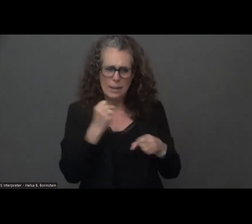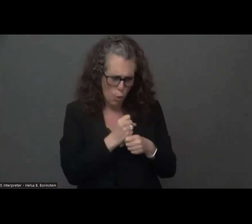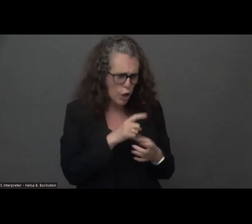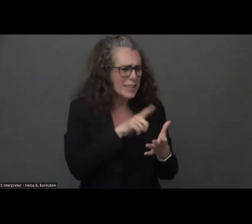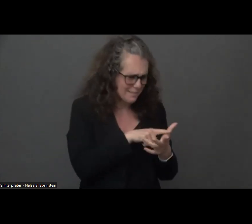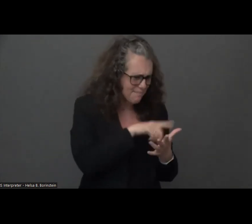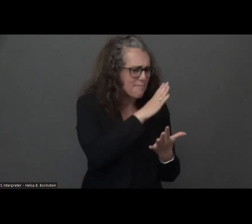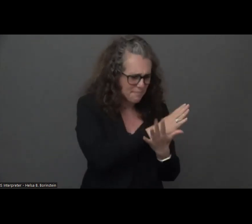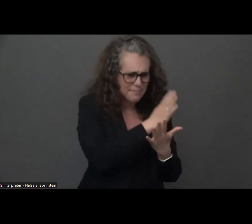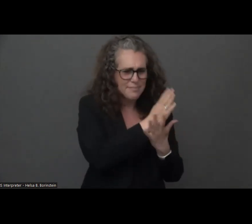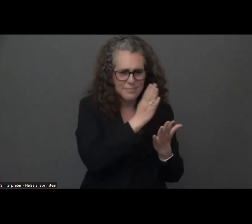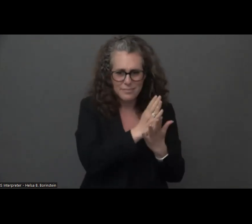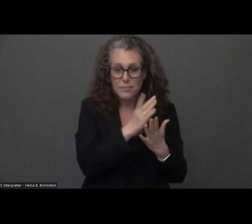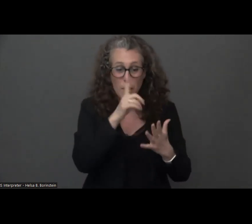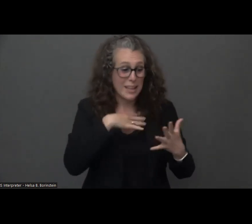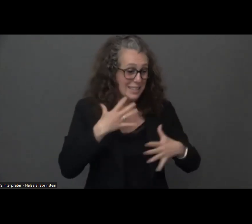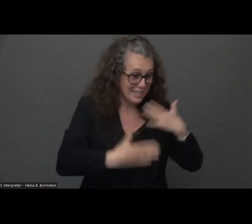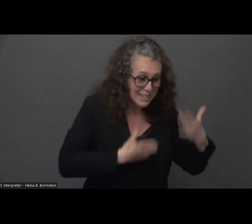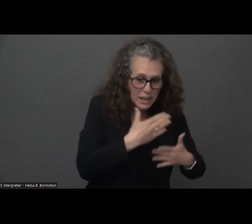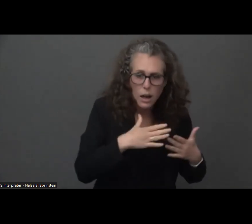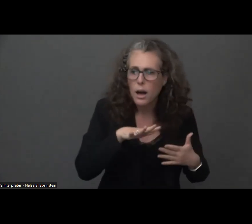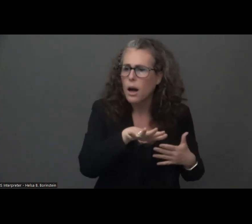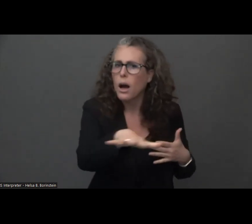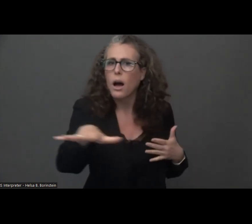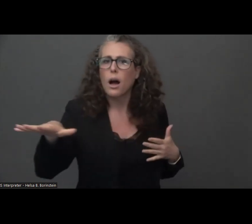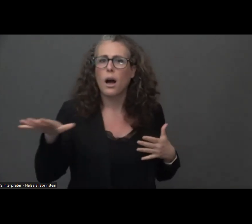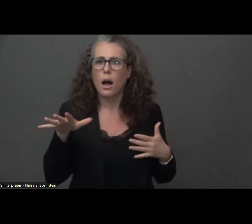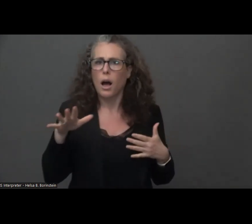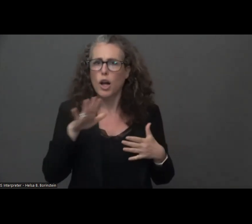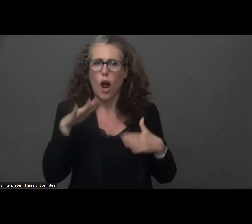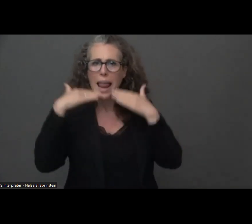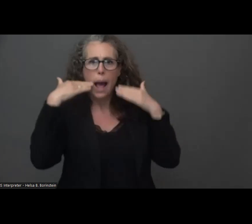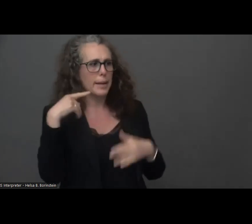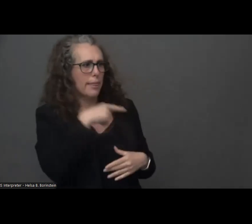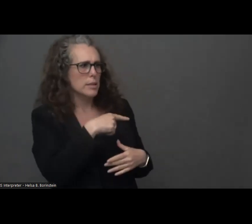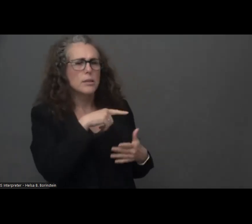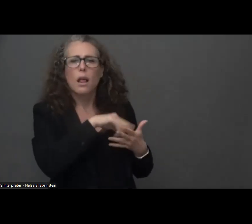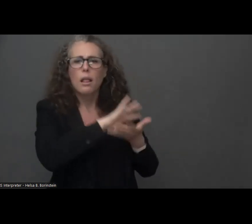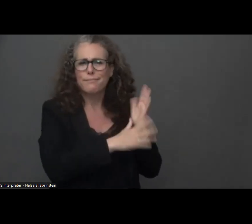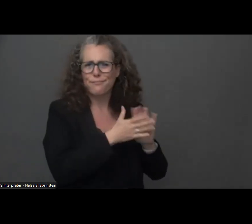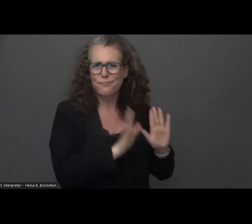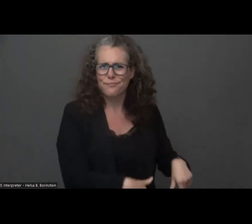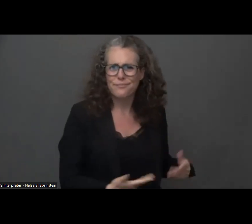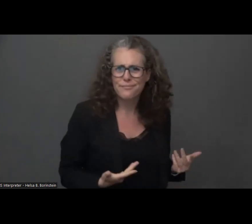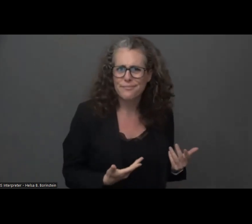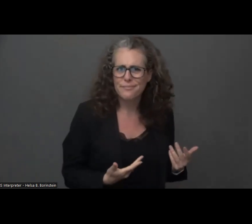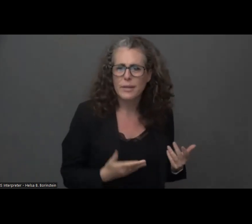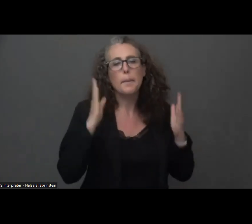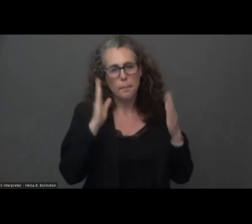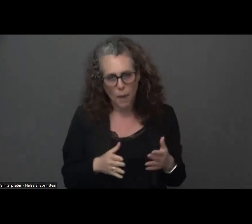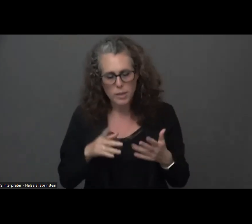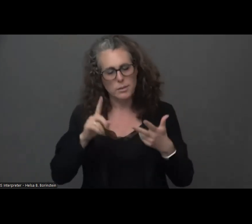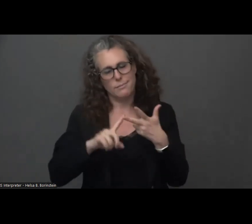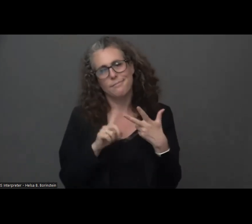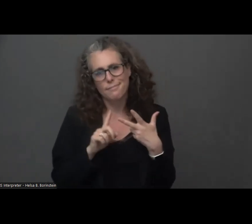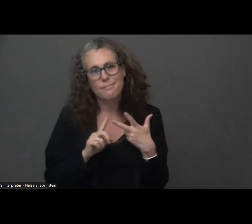of the needs of your organization, as well as the needs identified for reasonable accommodation and accessibility. There needs to